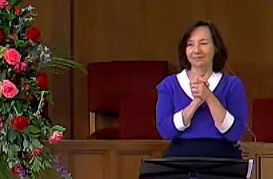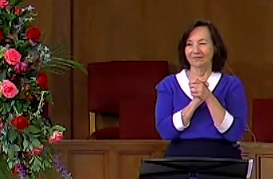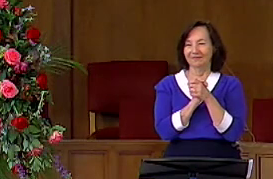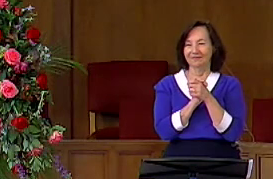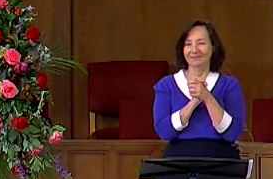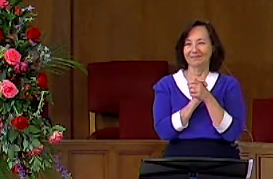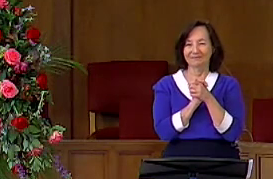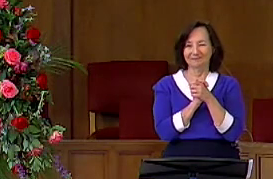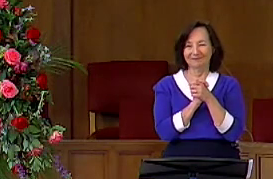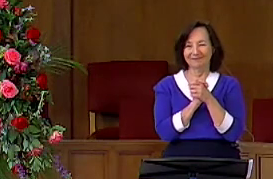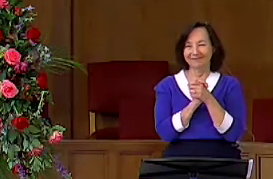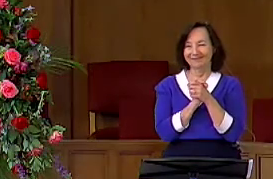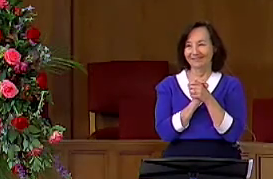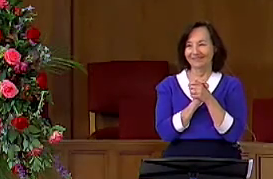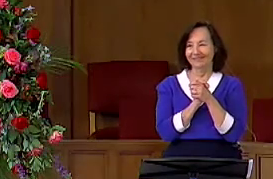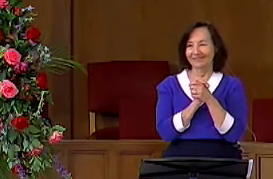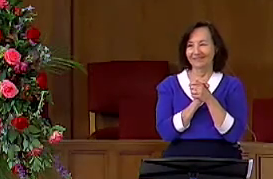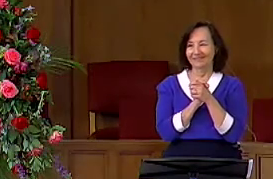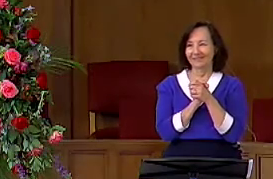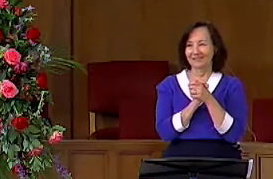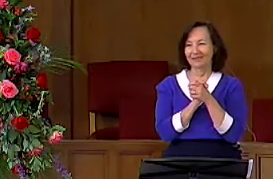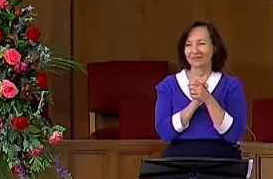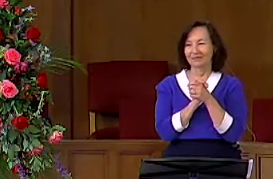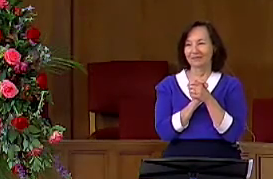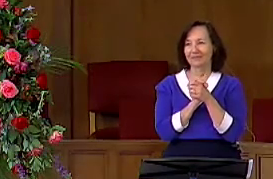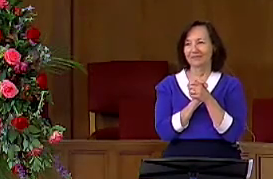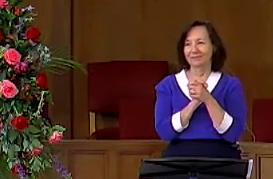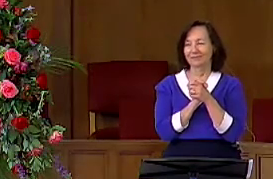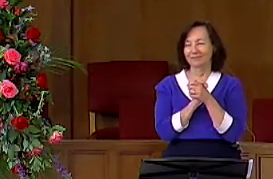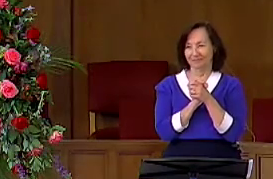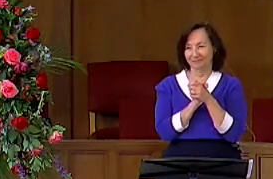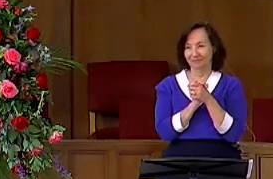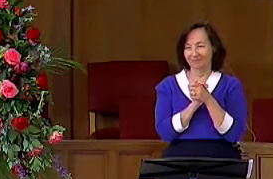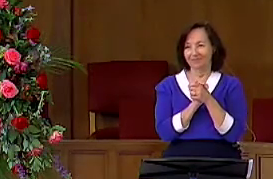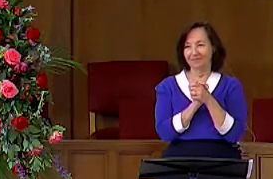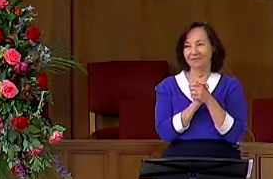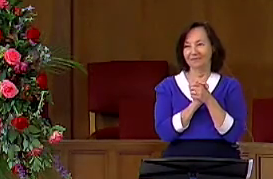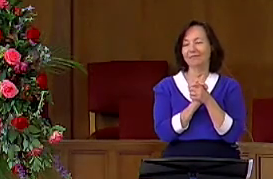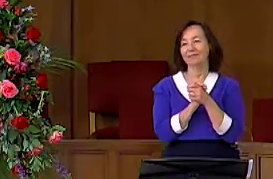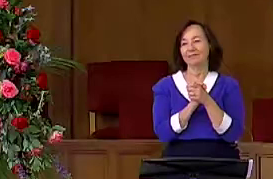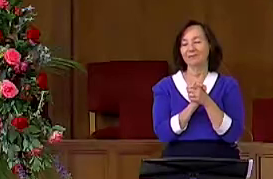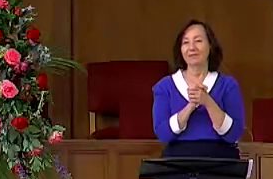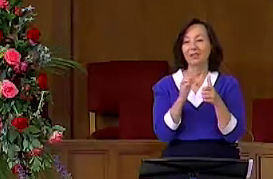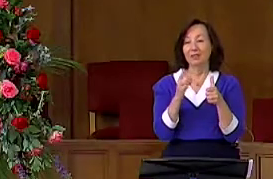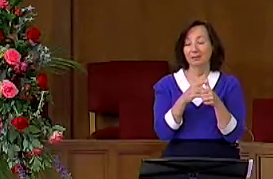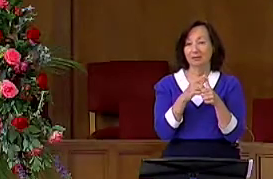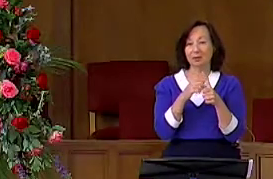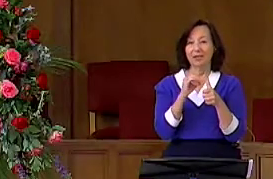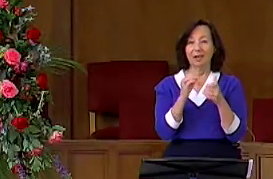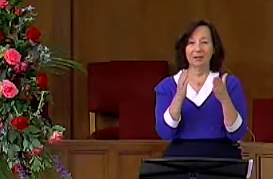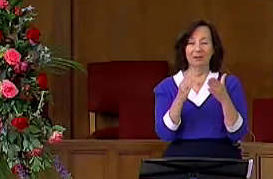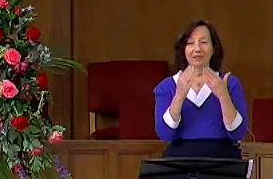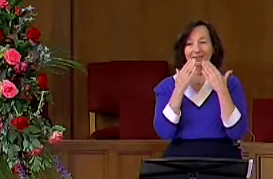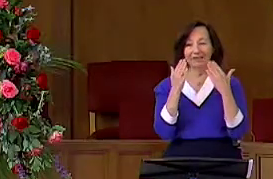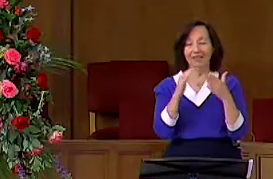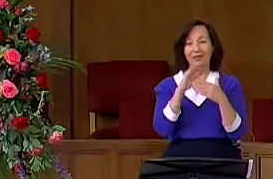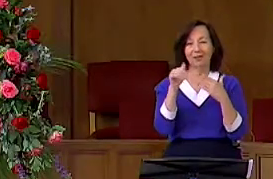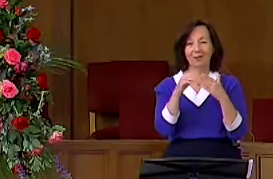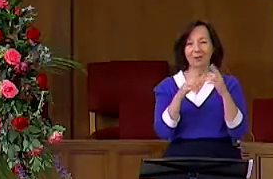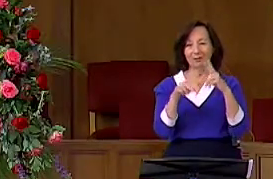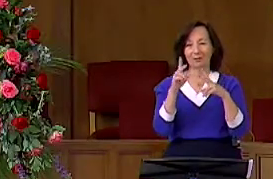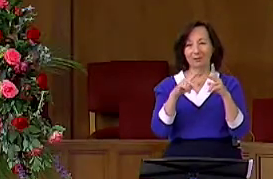here, because you heard what she was, I heard what she was saying, but what would you want to say? Well, first of all, I want to thank all the people,